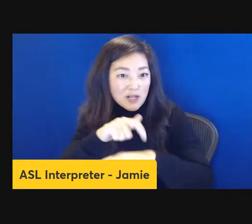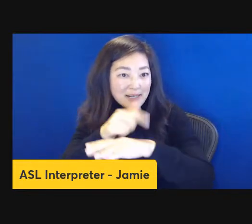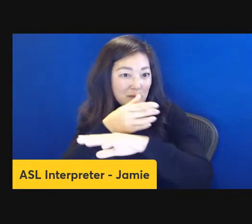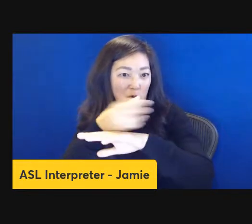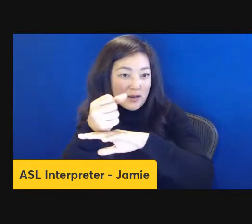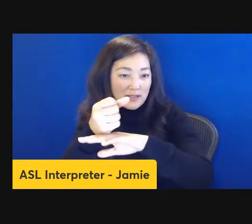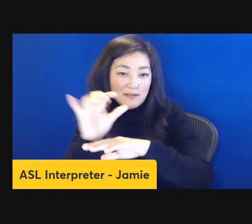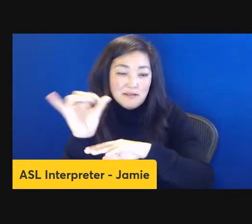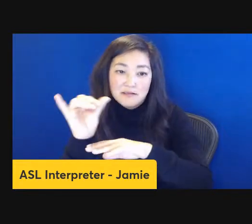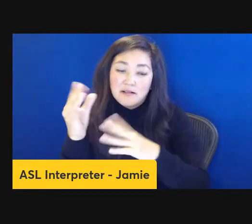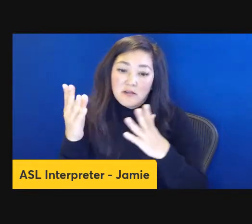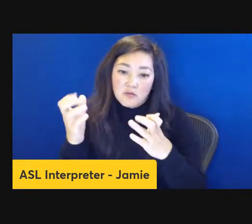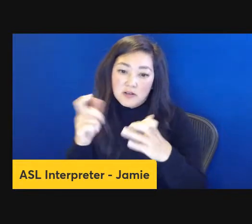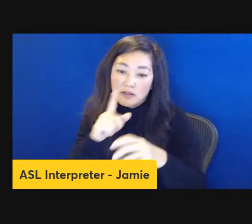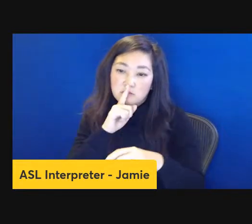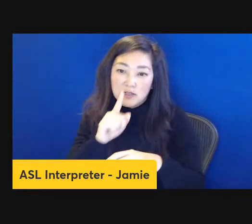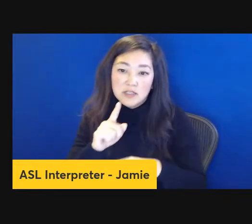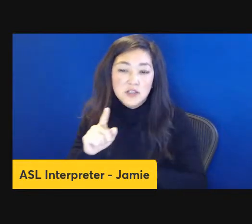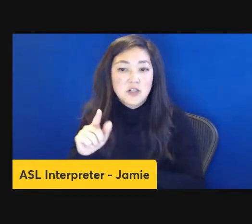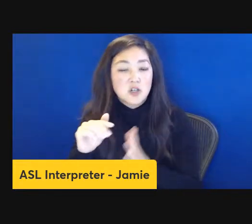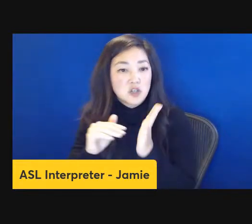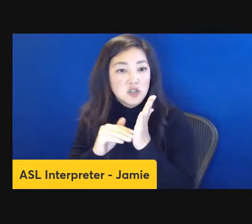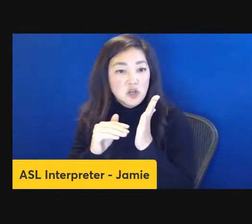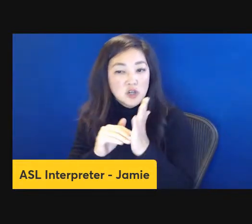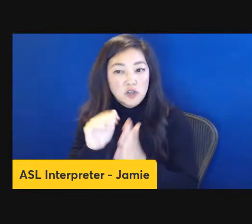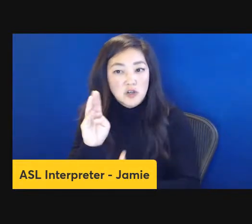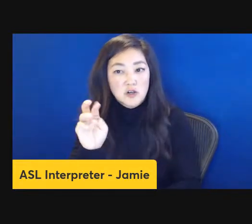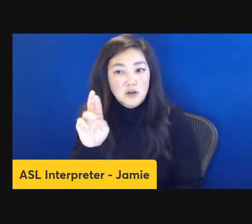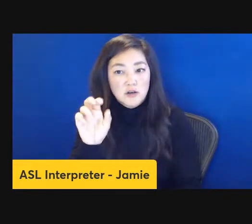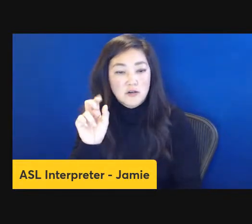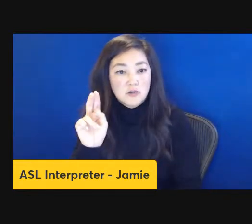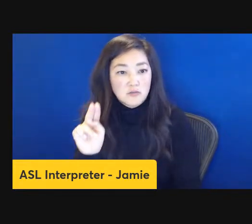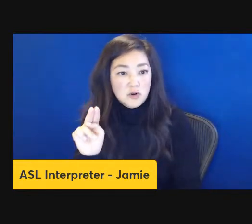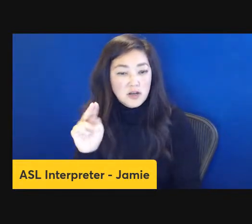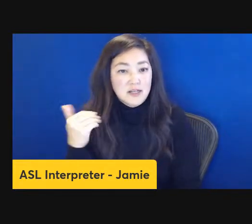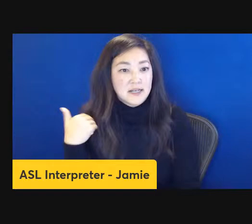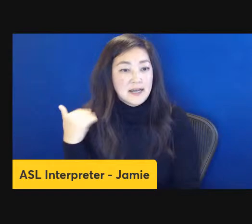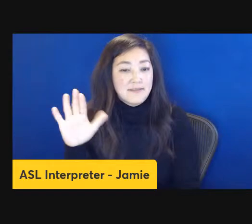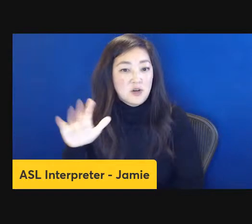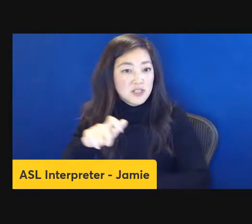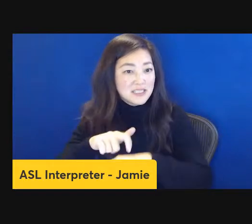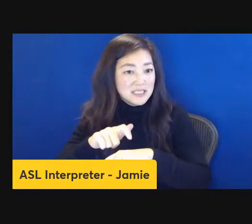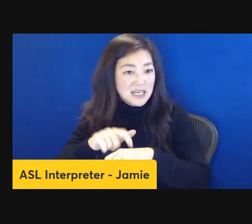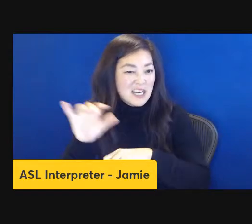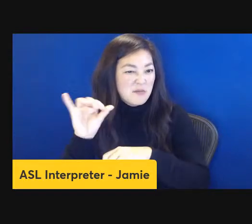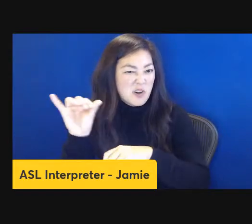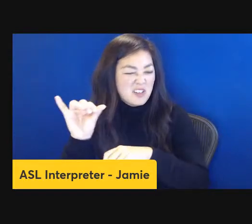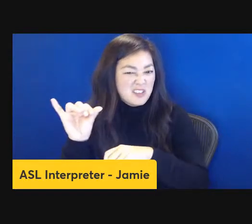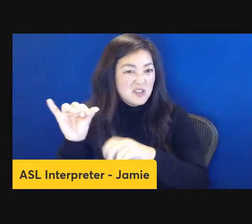to make sure that Dr. Braun has the time that she needs.